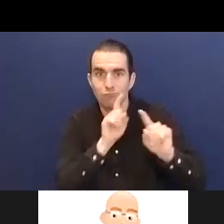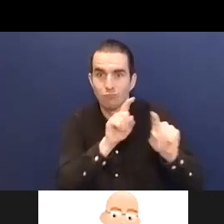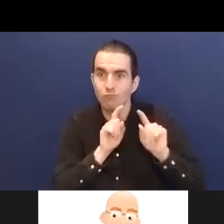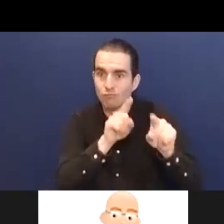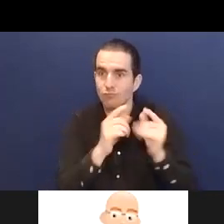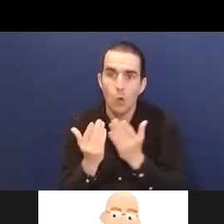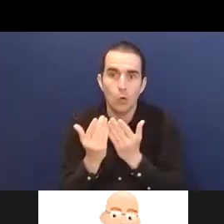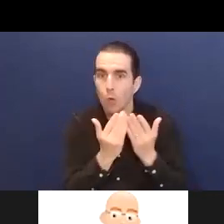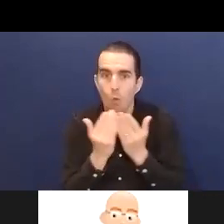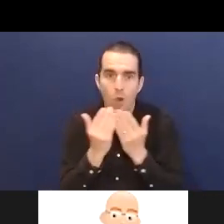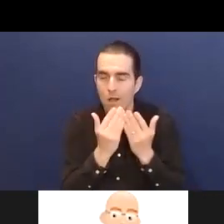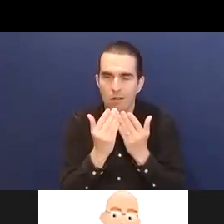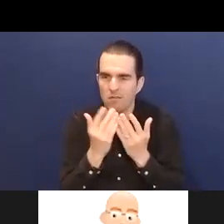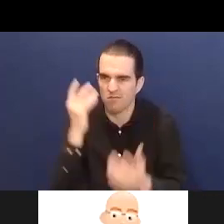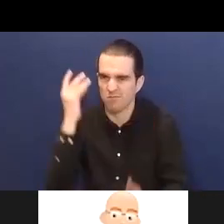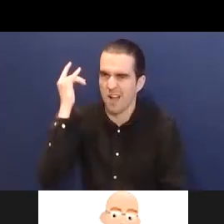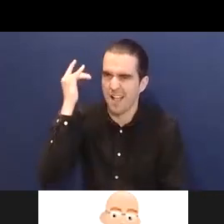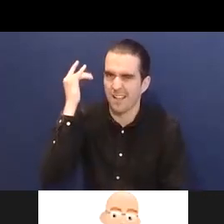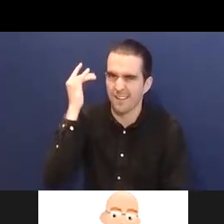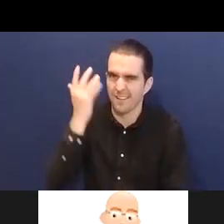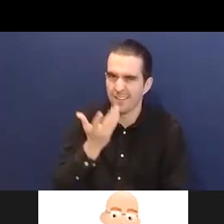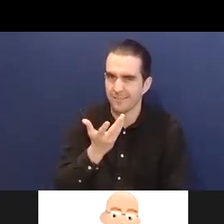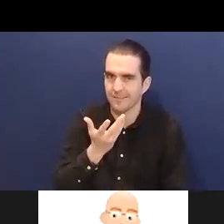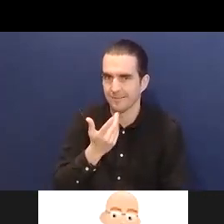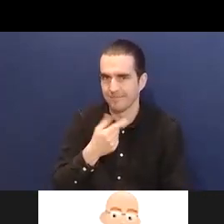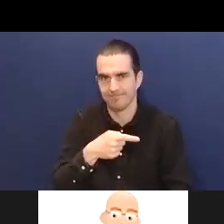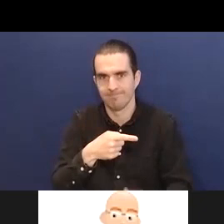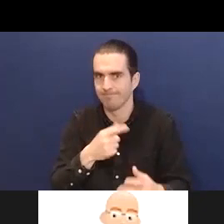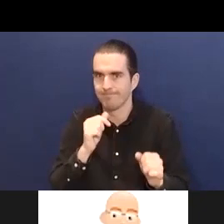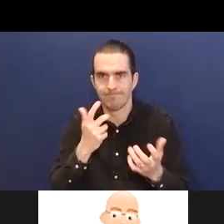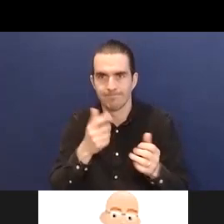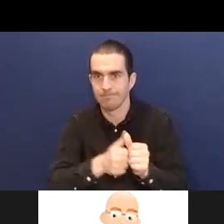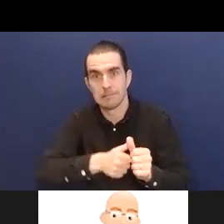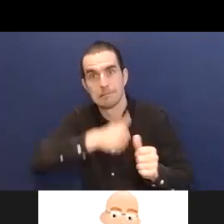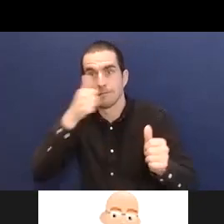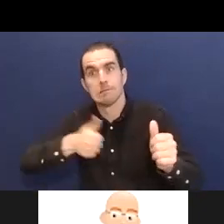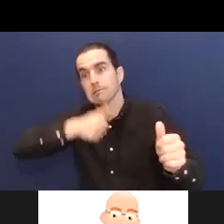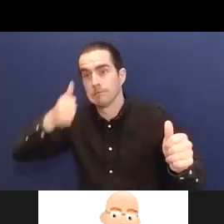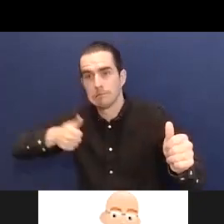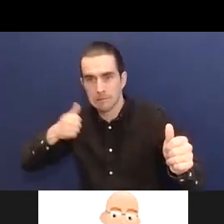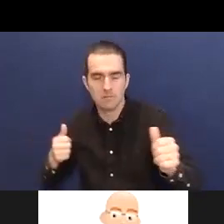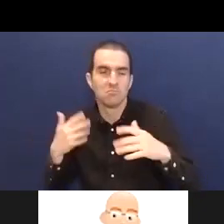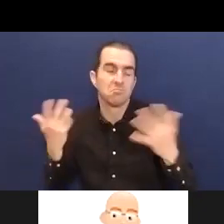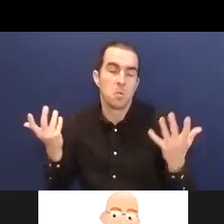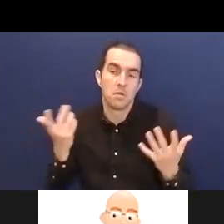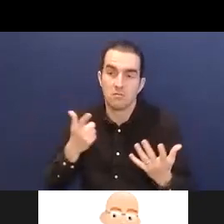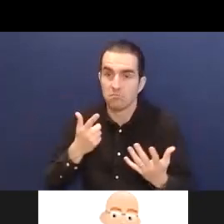the distance or the mobility, now have access